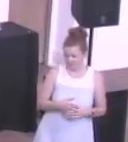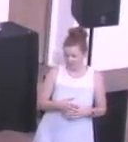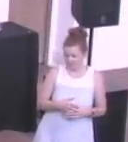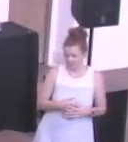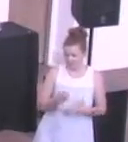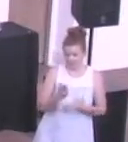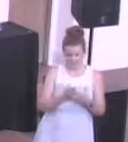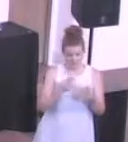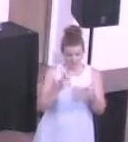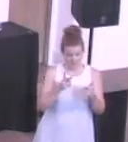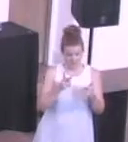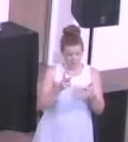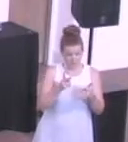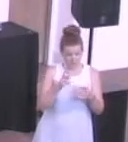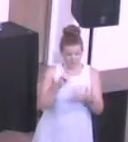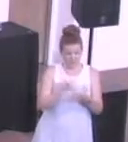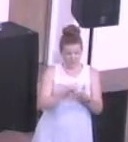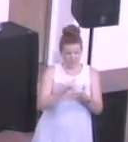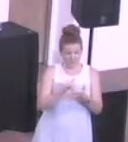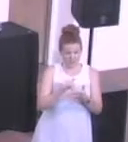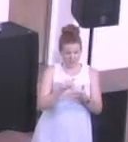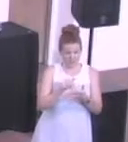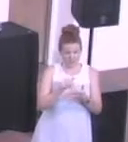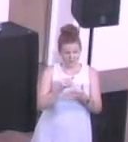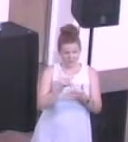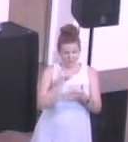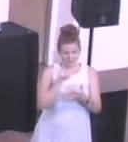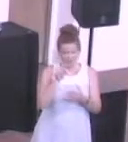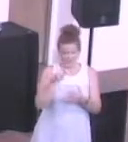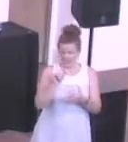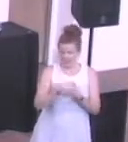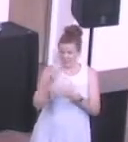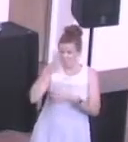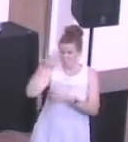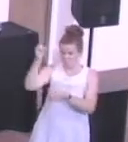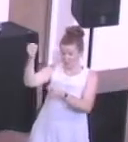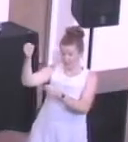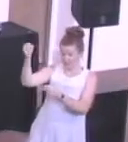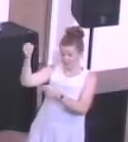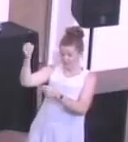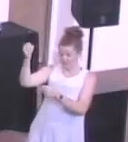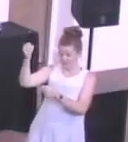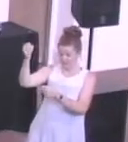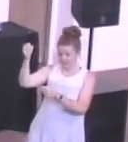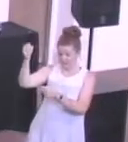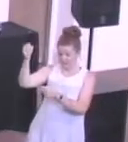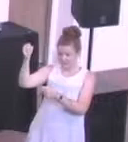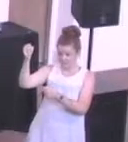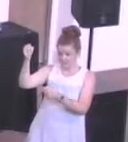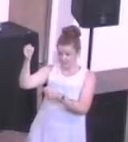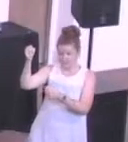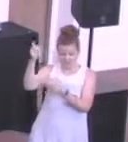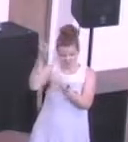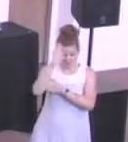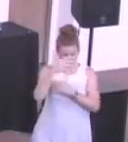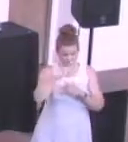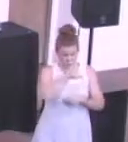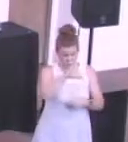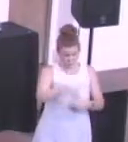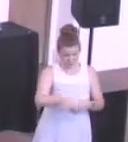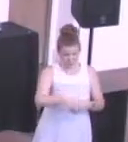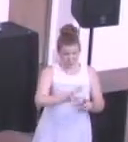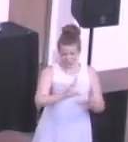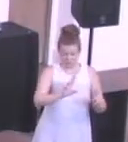There's some people that might not think that rope can hold. Say trust. Trust. Will God ever let you down?